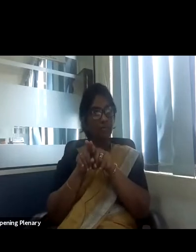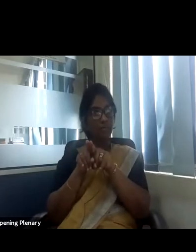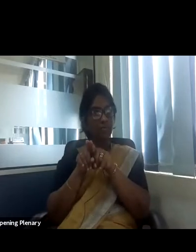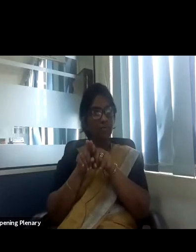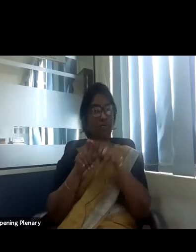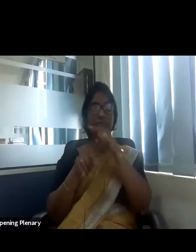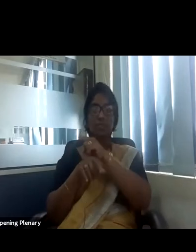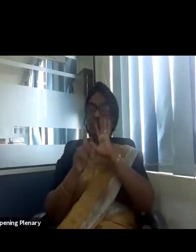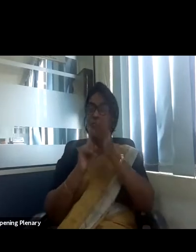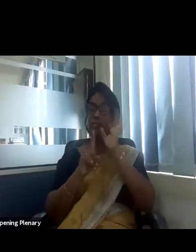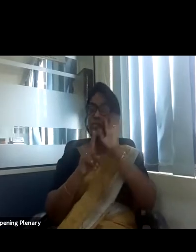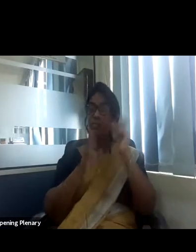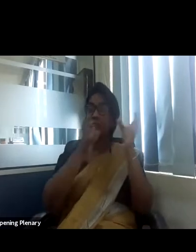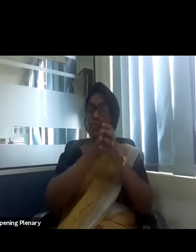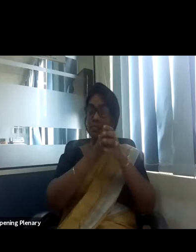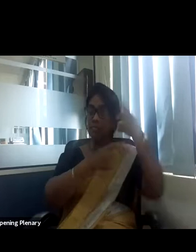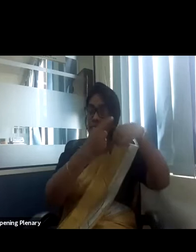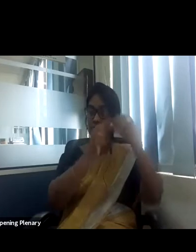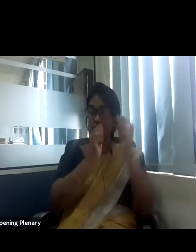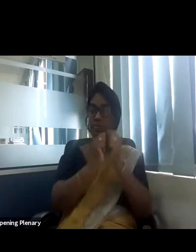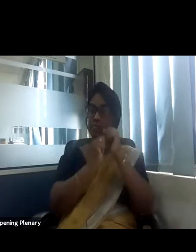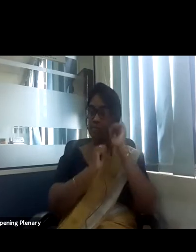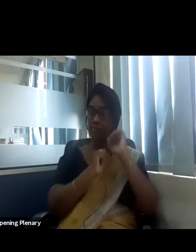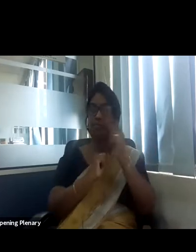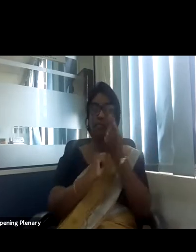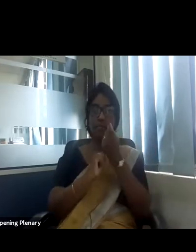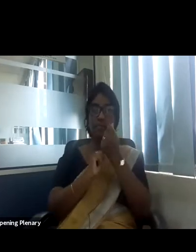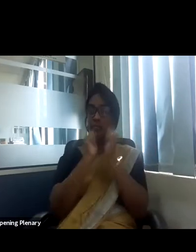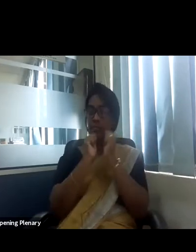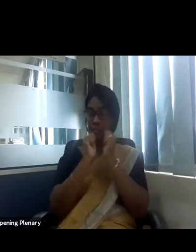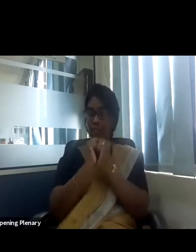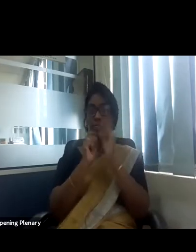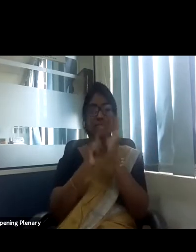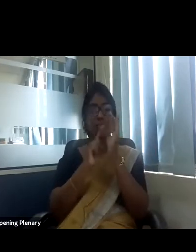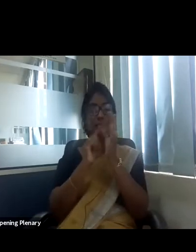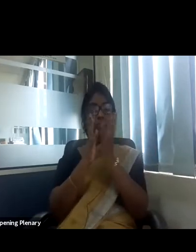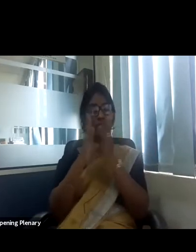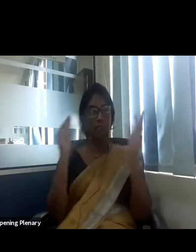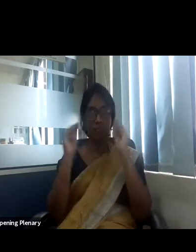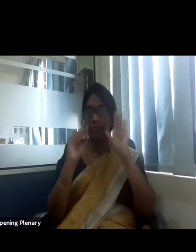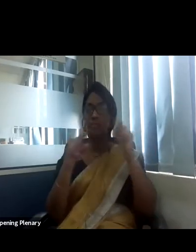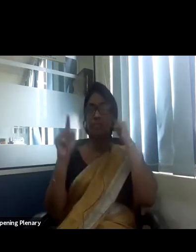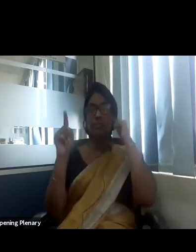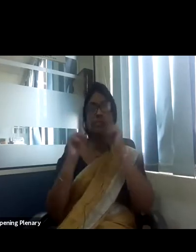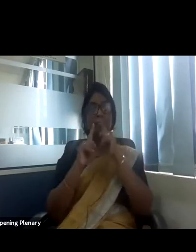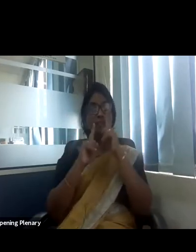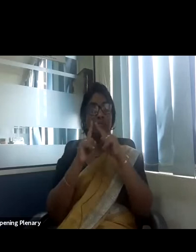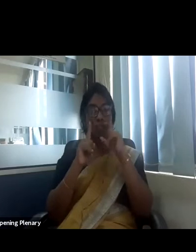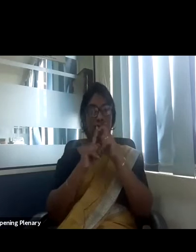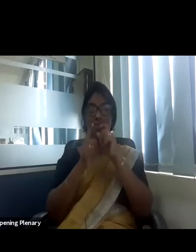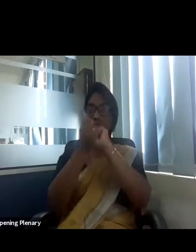for economic revival and poverty alleviation, educational reforms, sustainable solution to climate